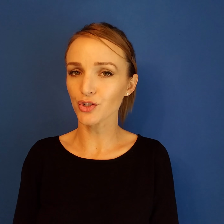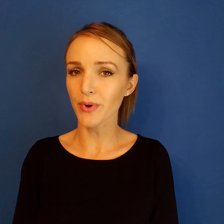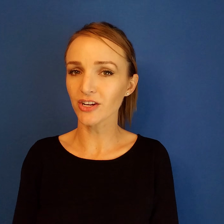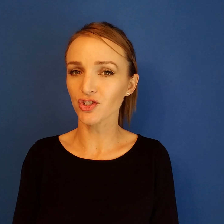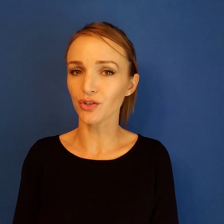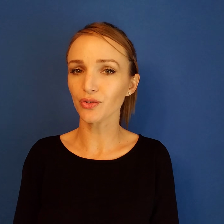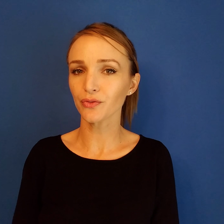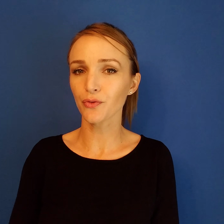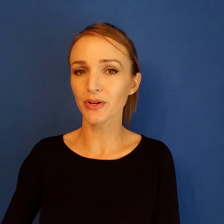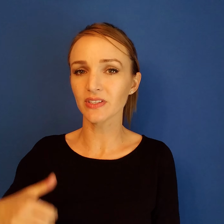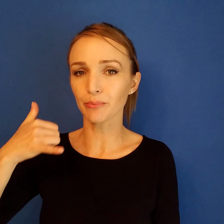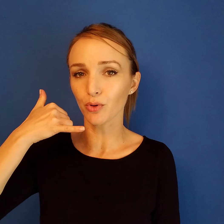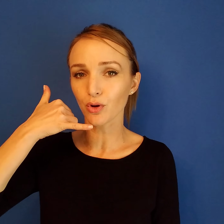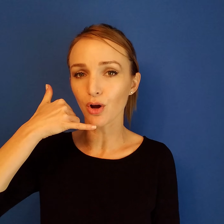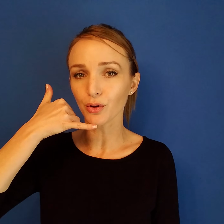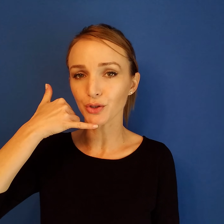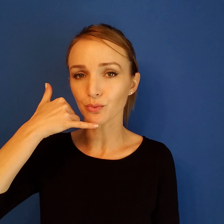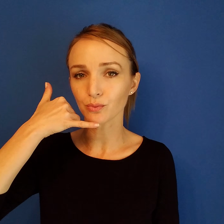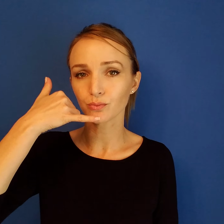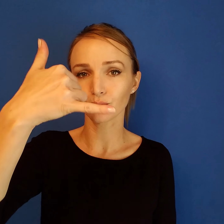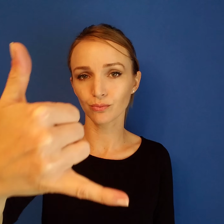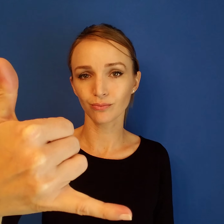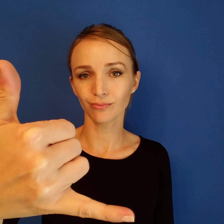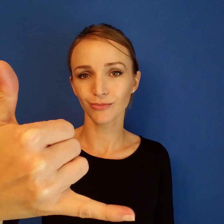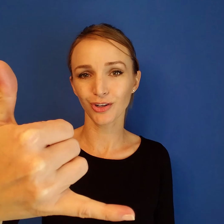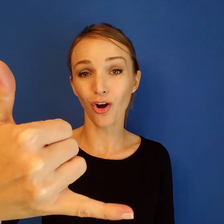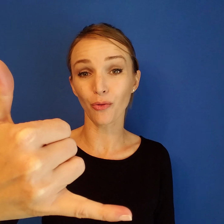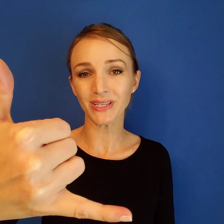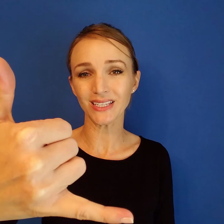directional. For example, call you. Call me.